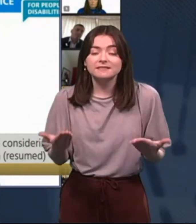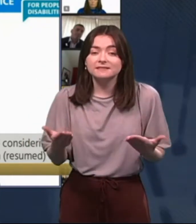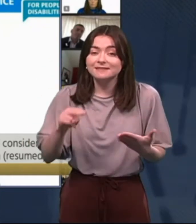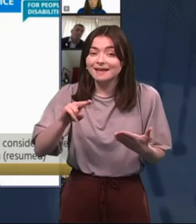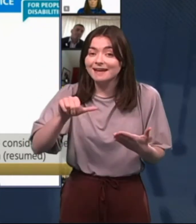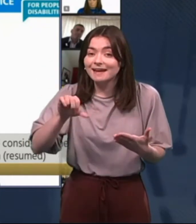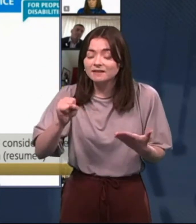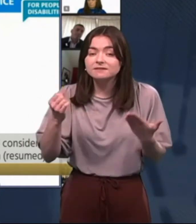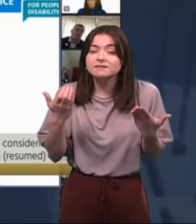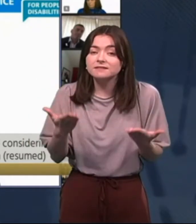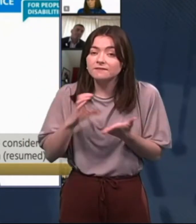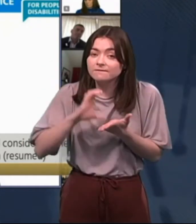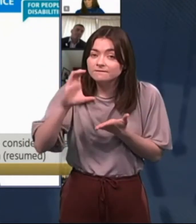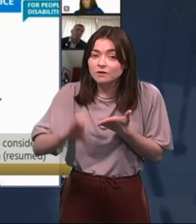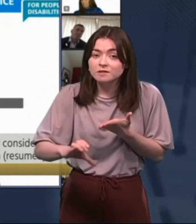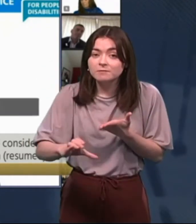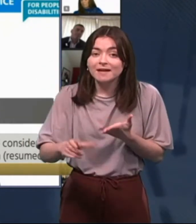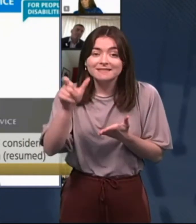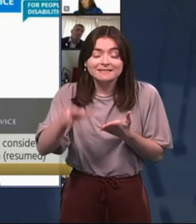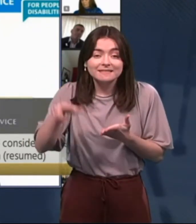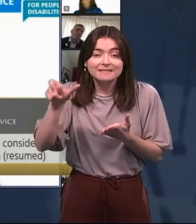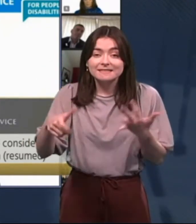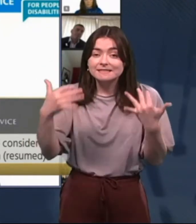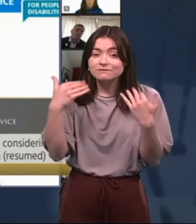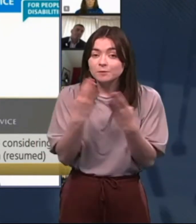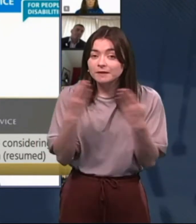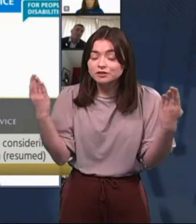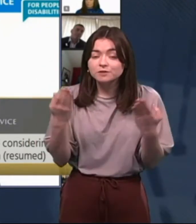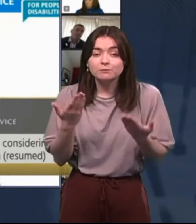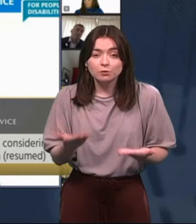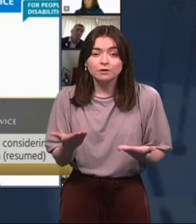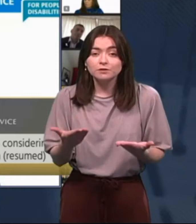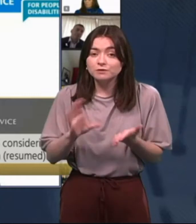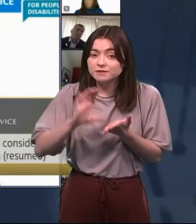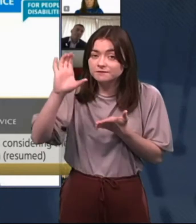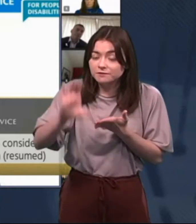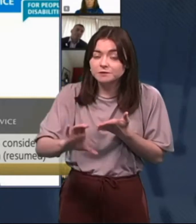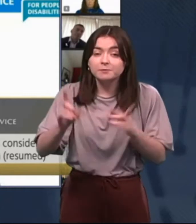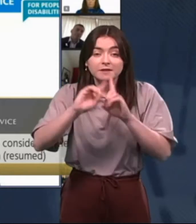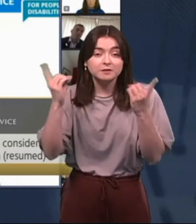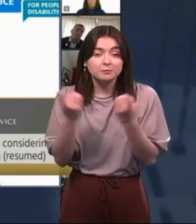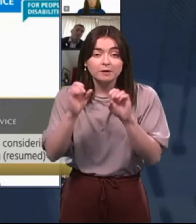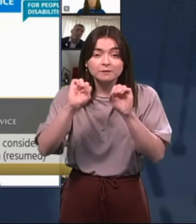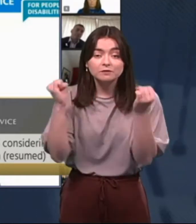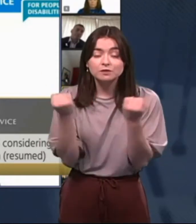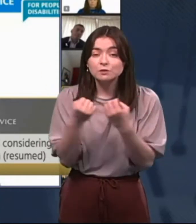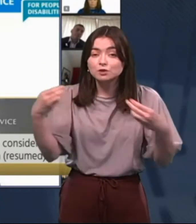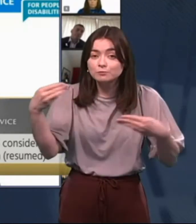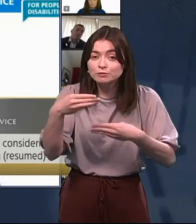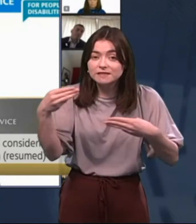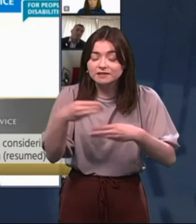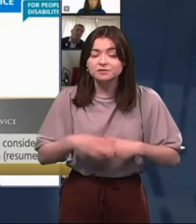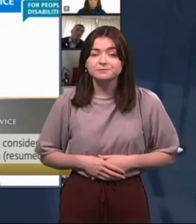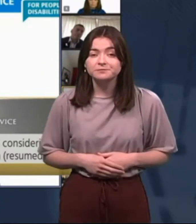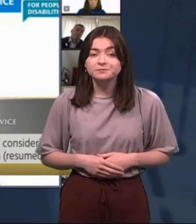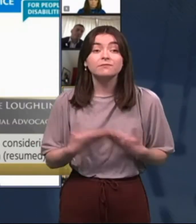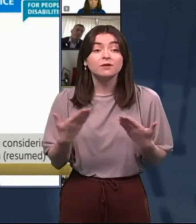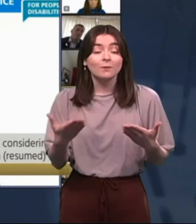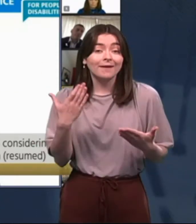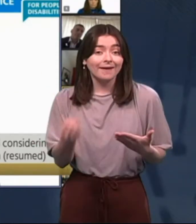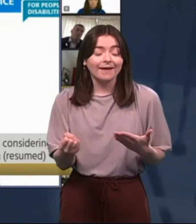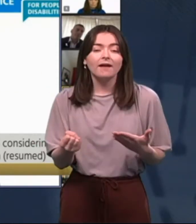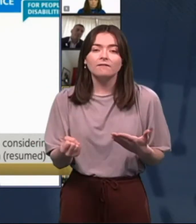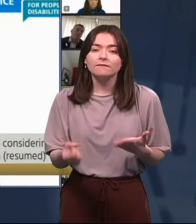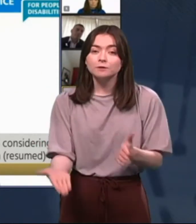is funded by the Citizens Information Board, which in of itself is funded by the Department of Social Protection. We have a